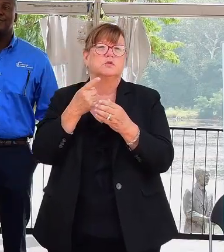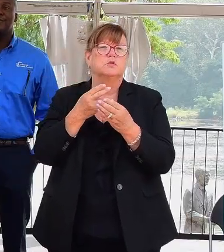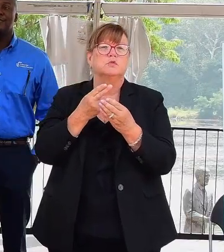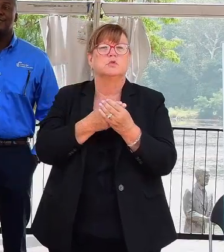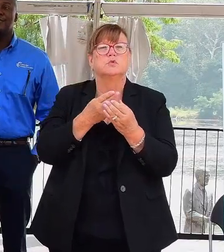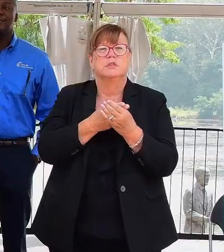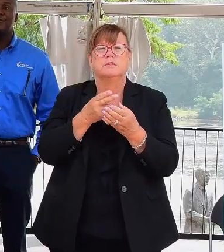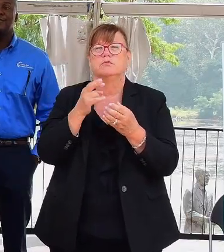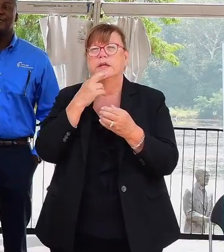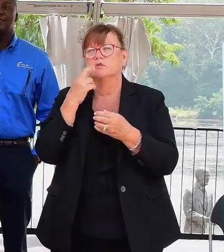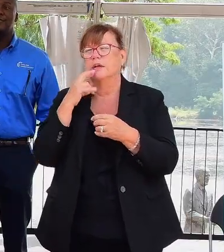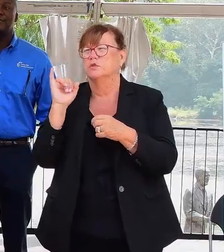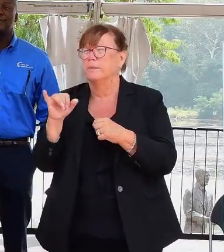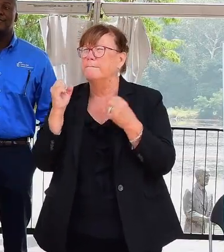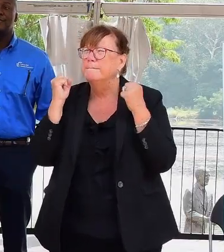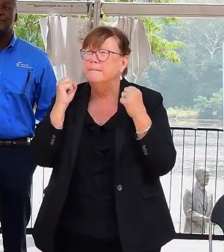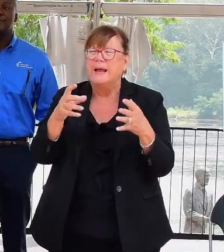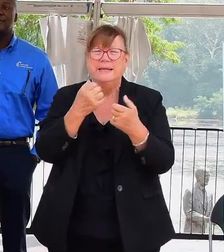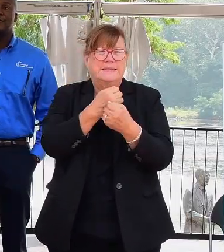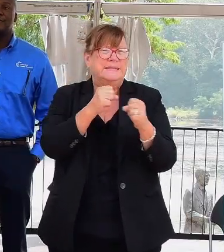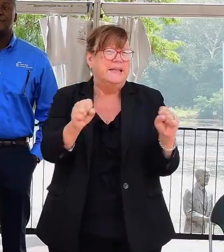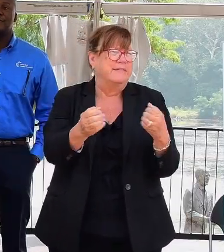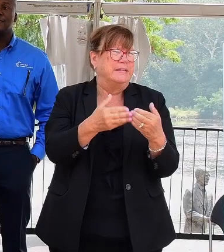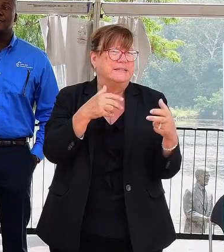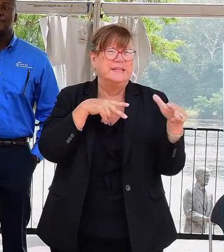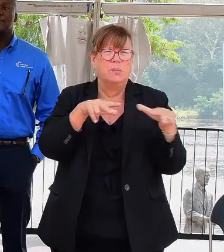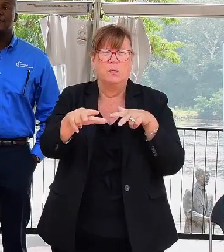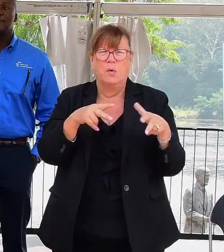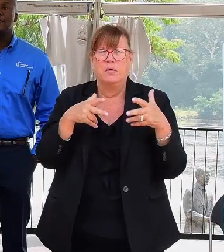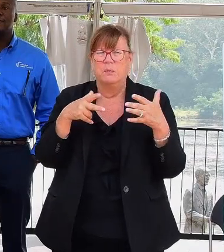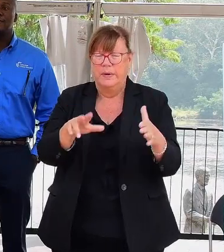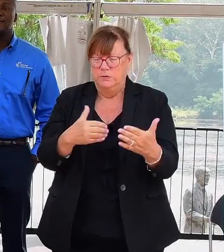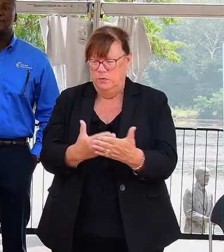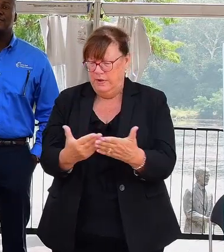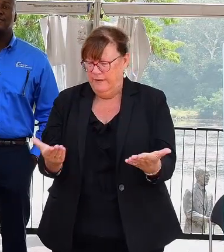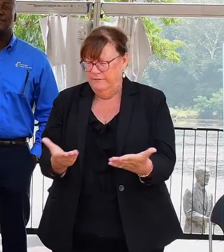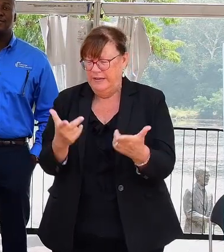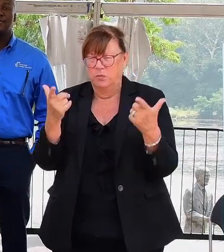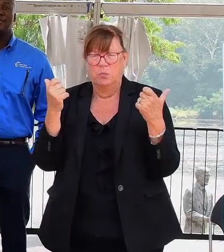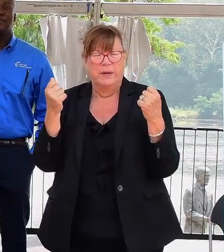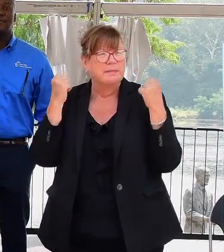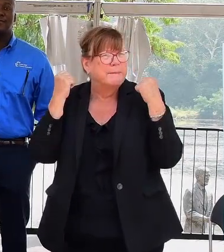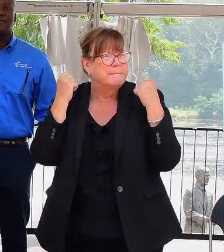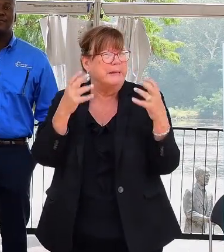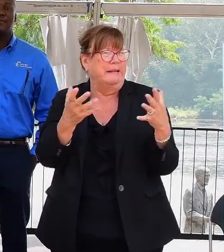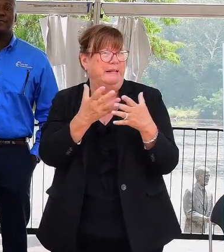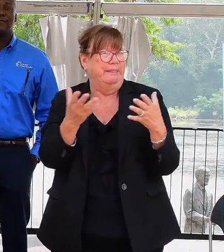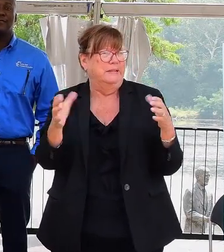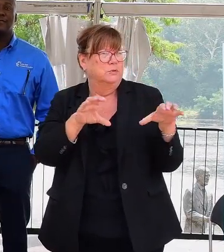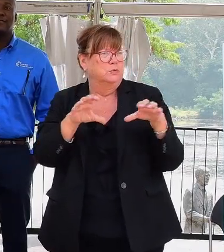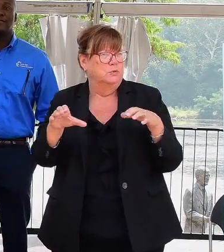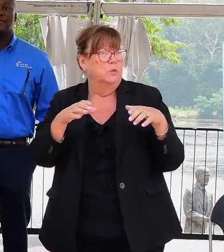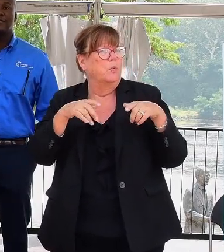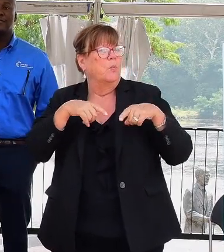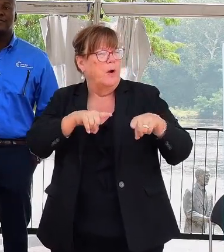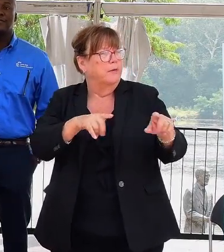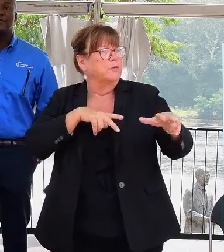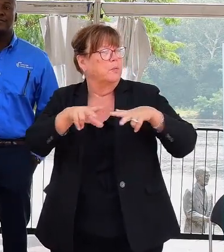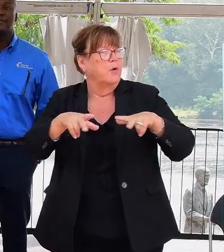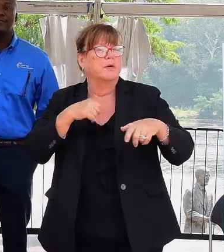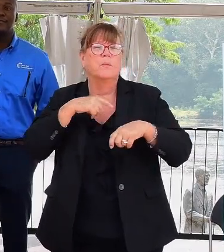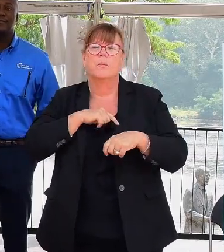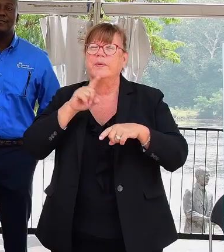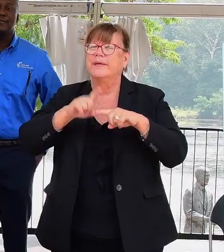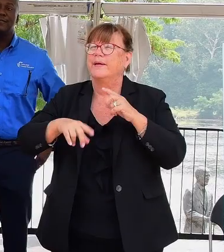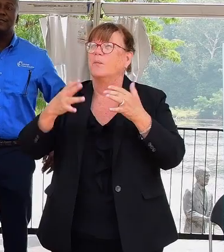there are safe and easy walking routes that will get you to the lakefront quickly, and there are plenty of attractions along the way. We can't wait to